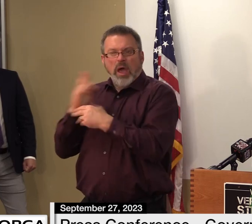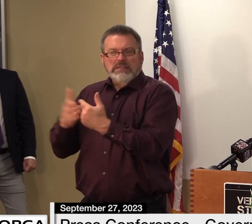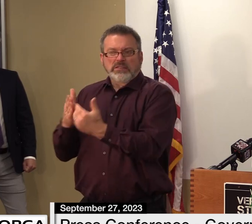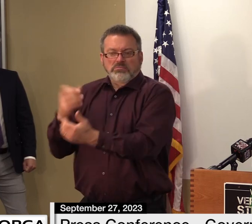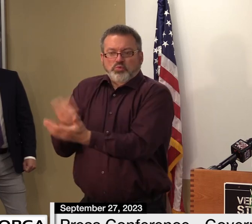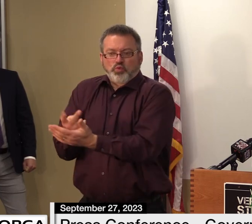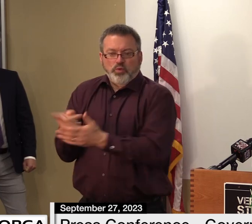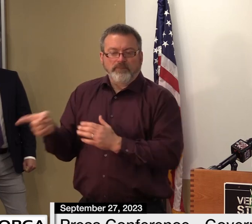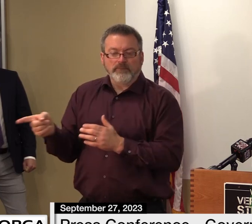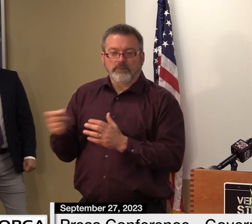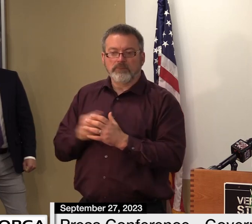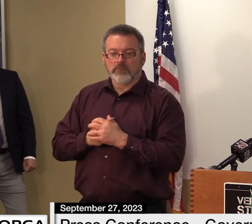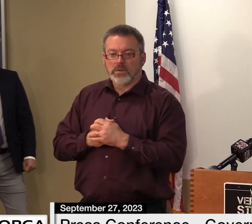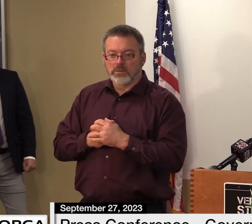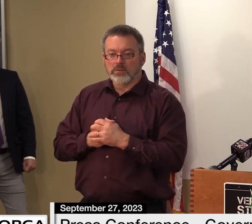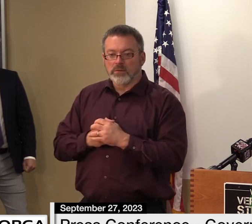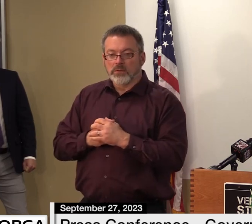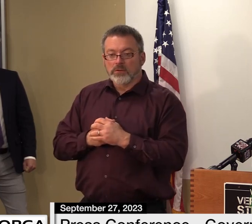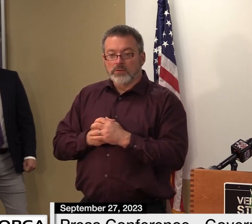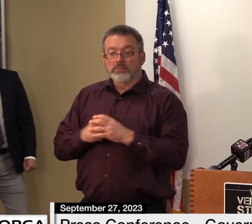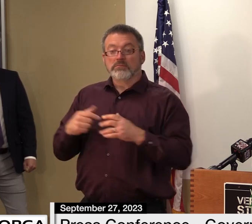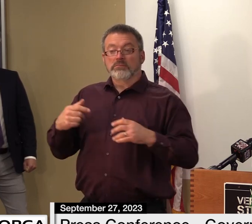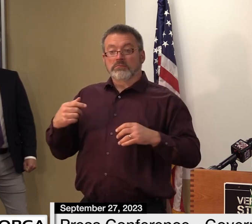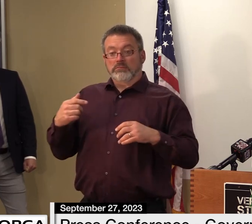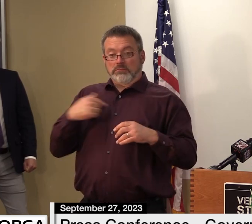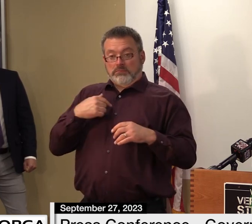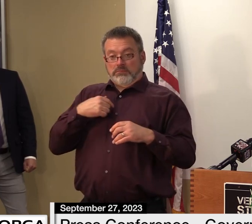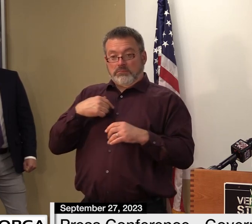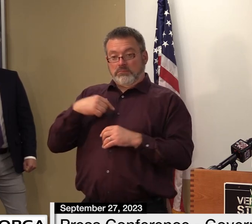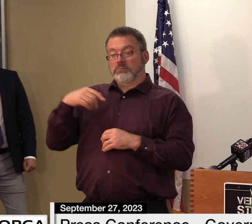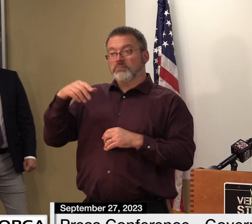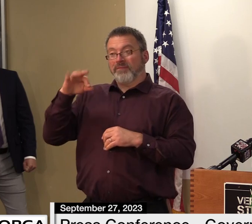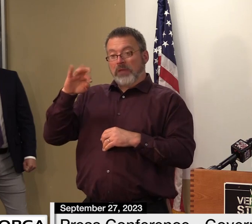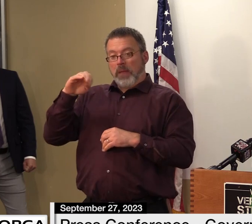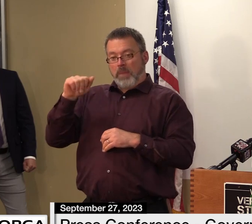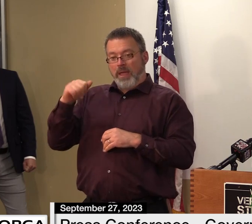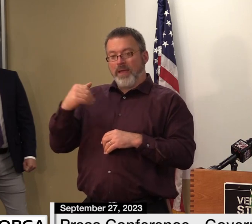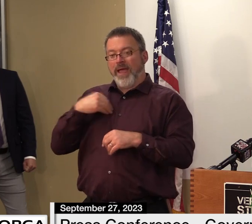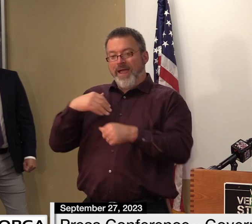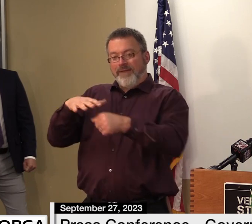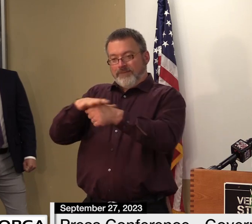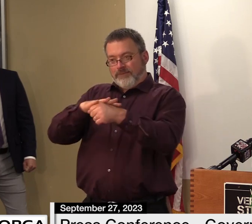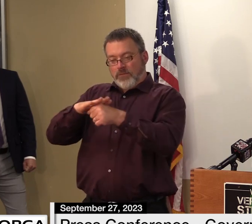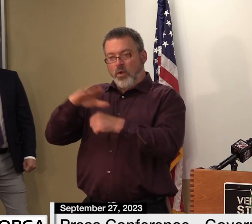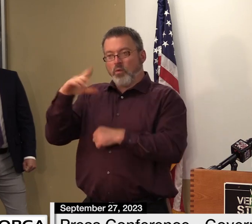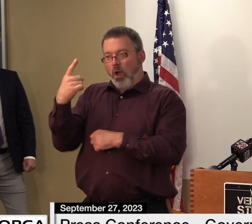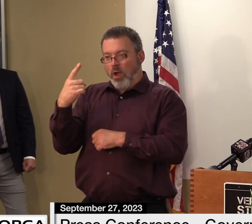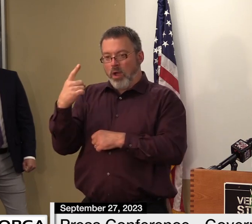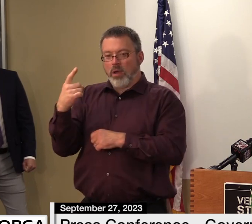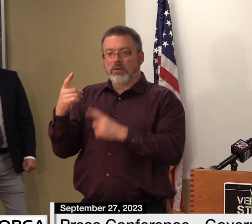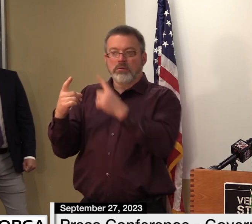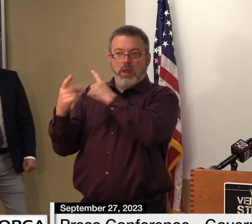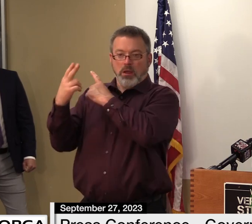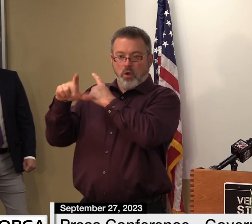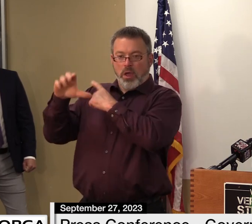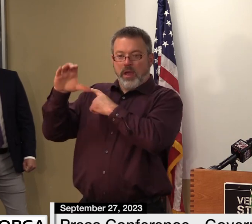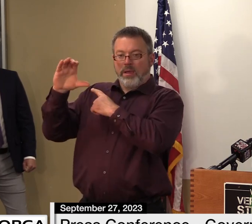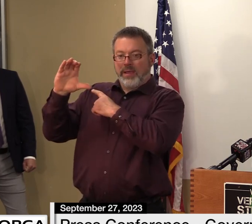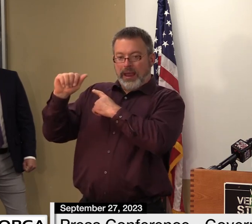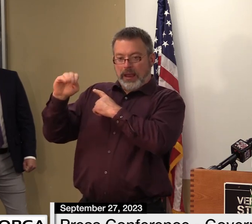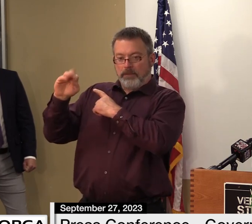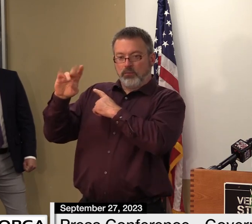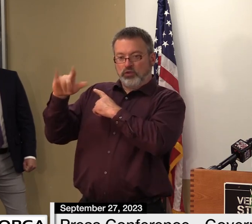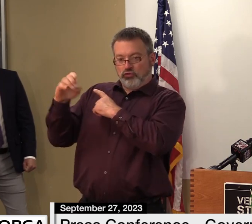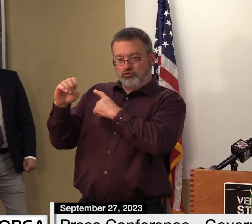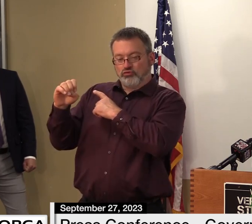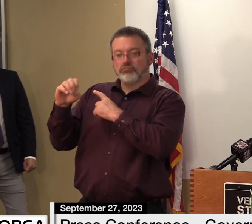the headquarters, Region 1 in Cambridge, and the state on the program to